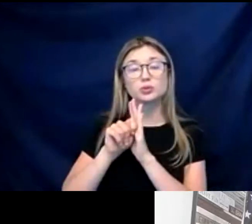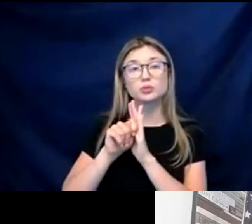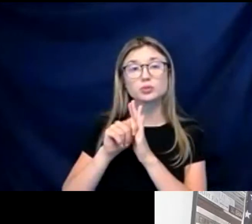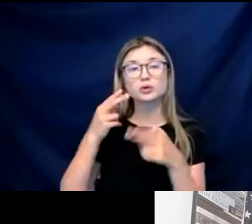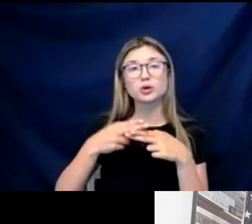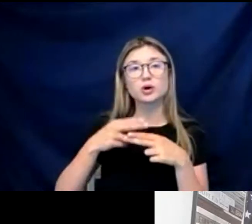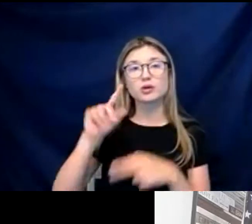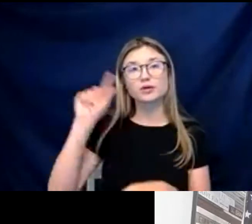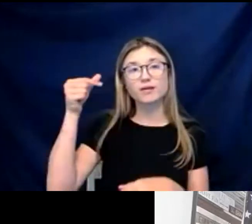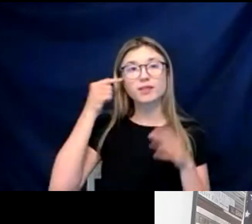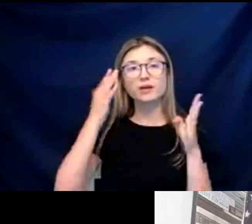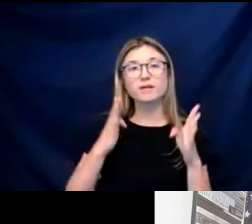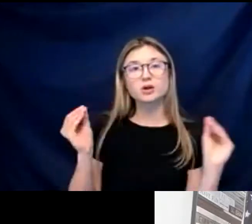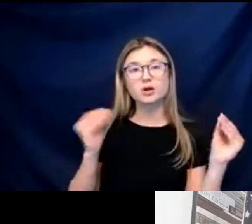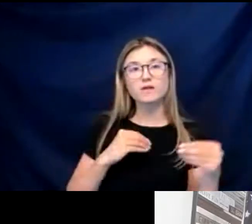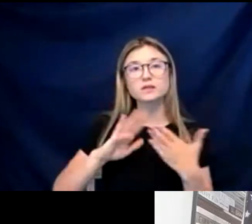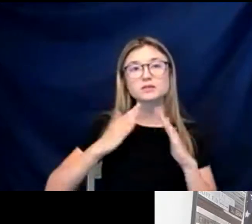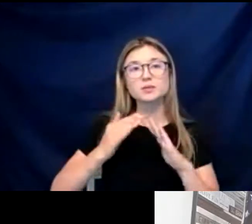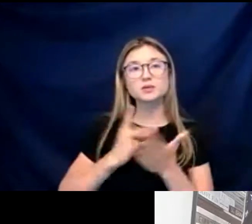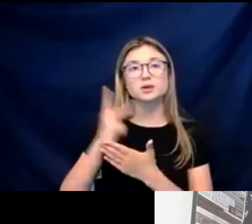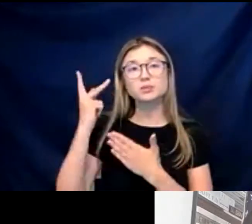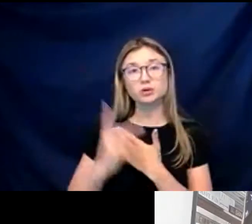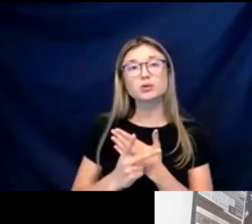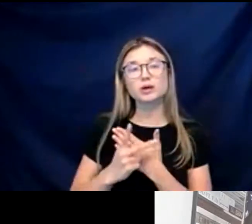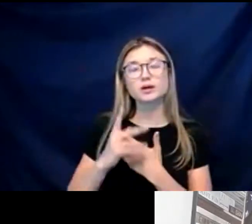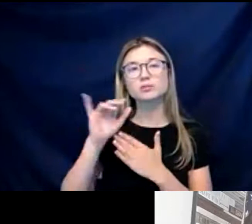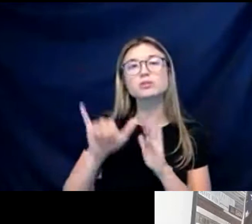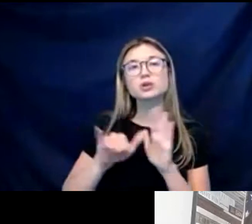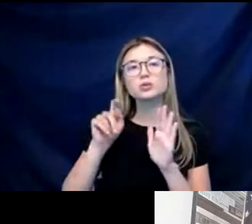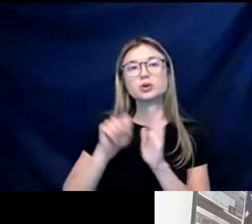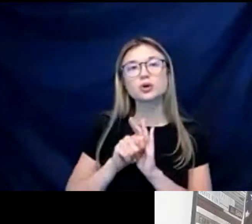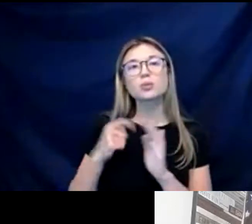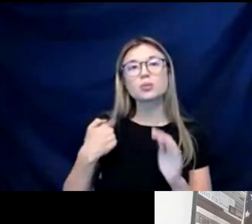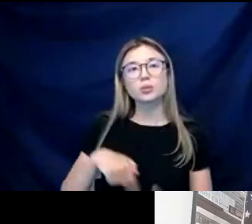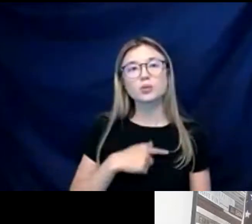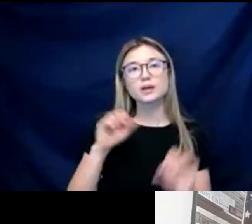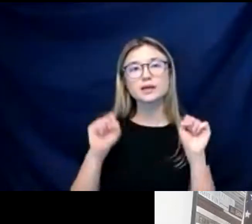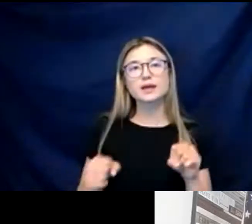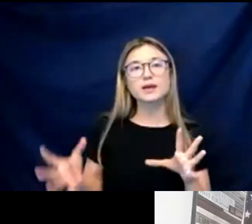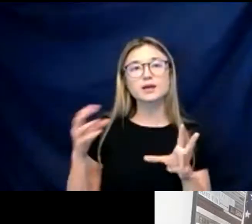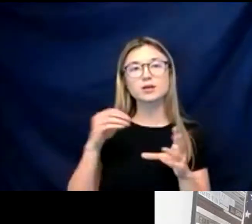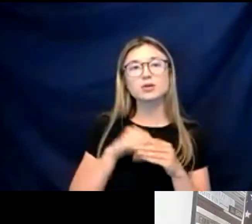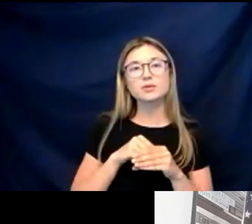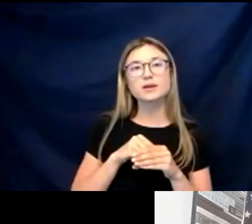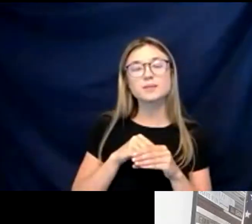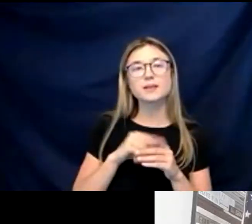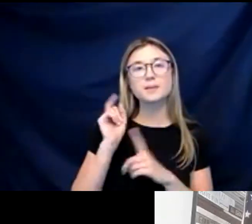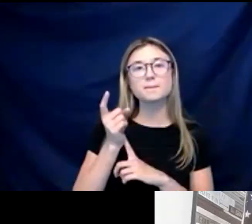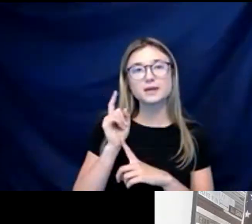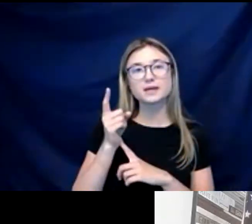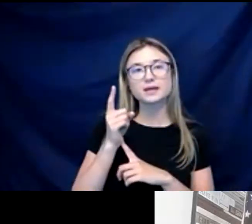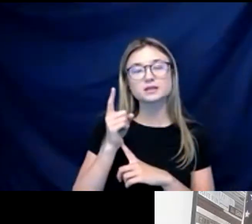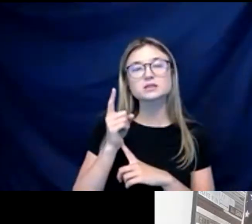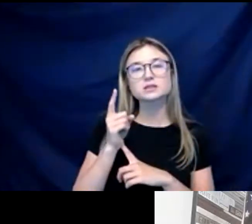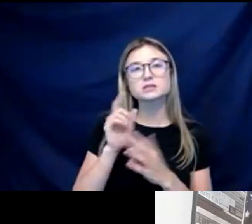Community Programs YouTube channel. We can include those in our in the minutes of the meeting. And I think some of them